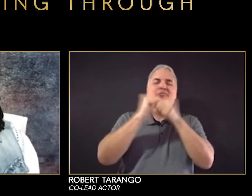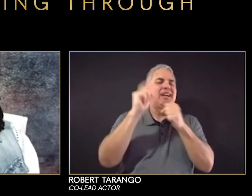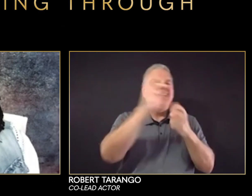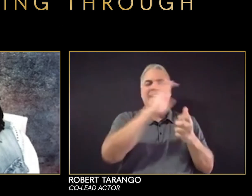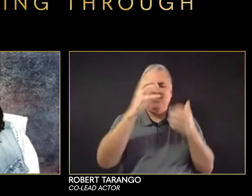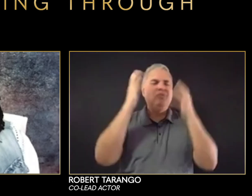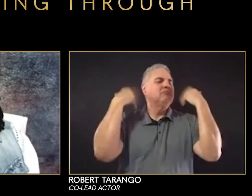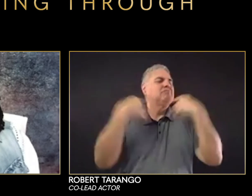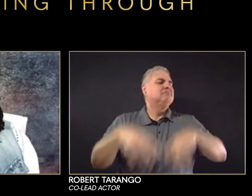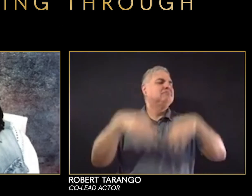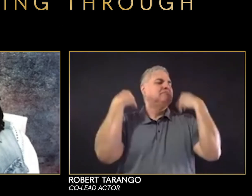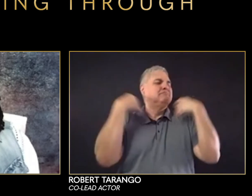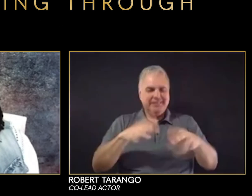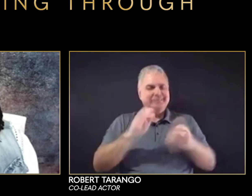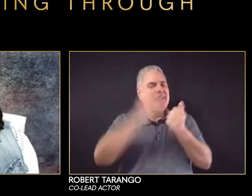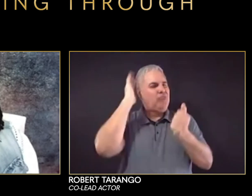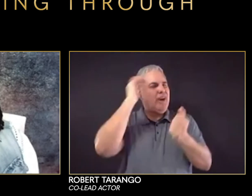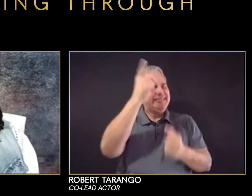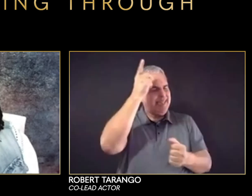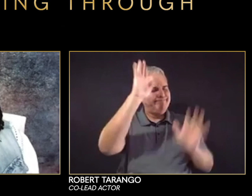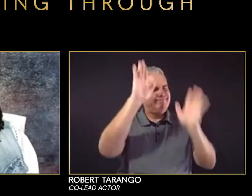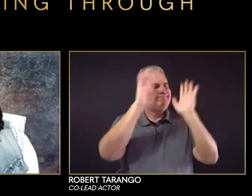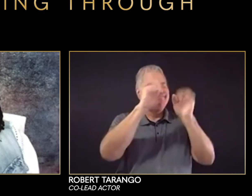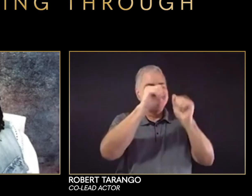just easy.